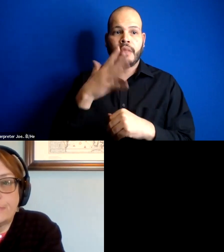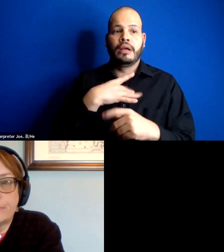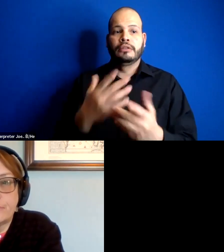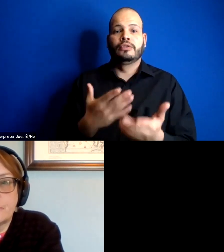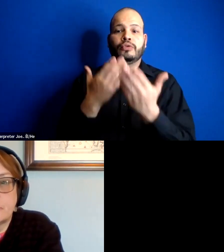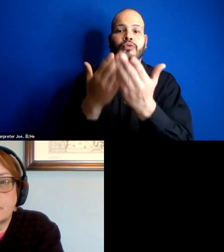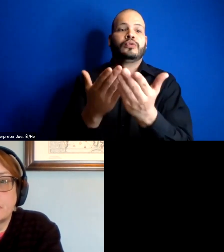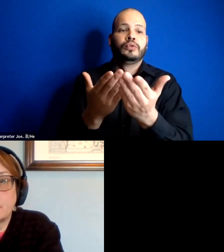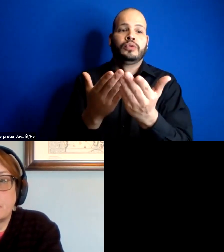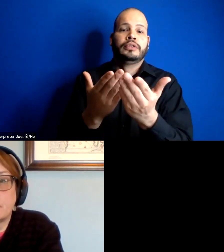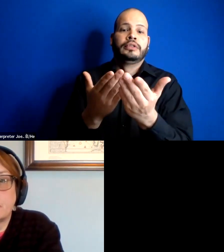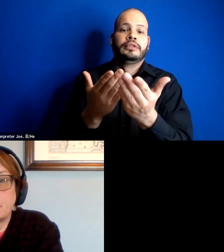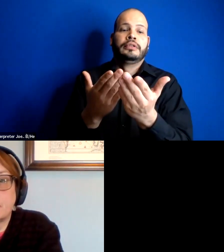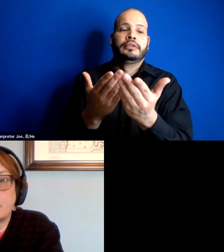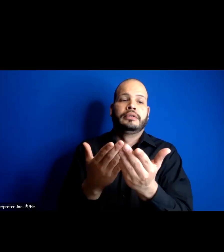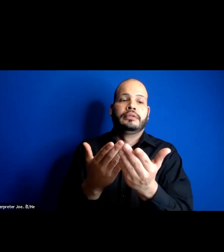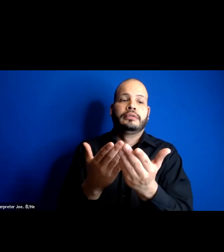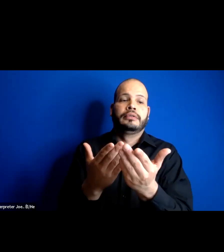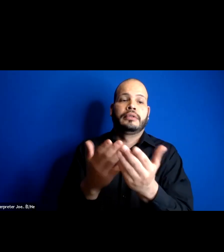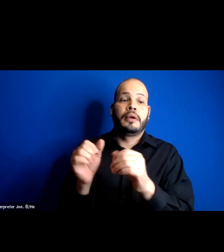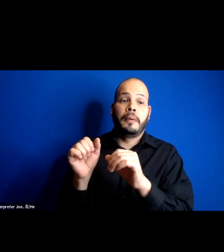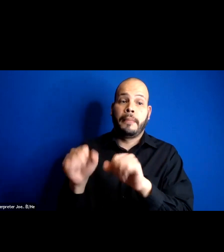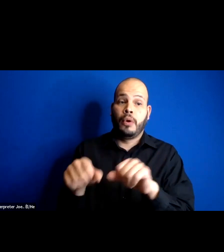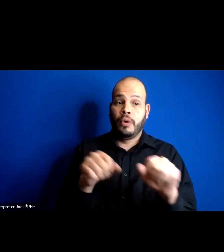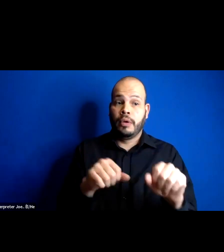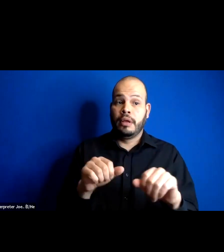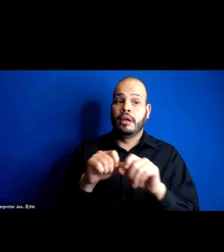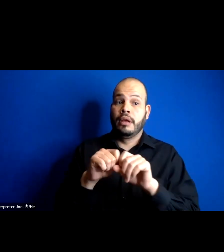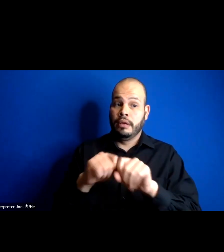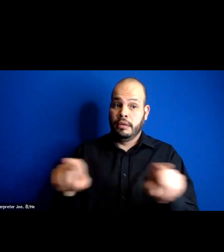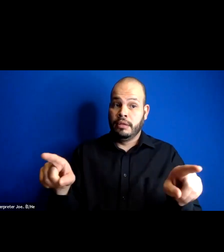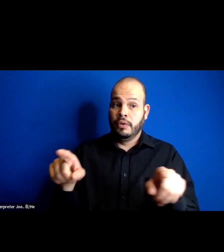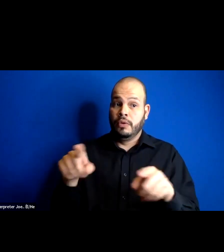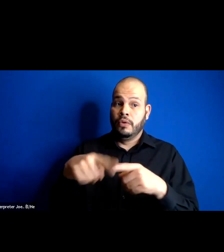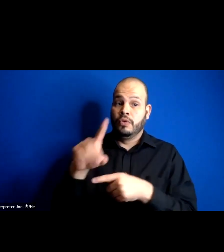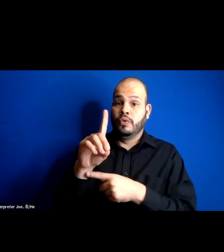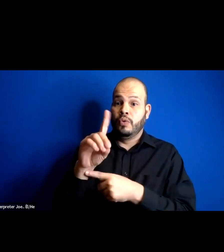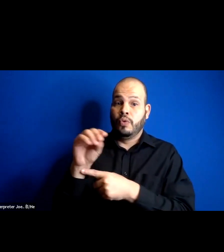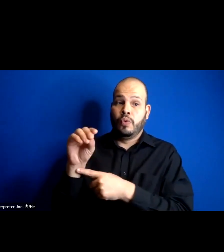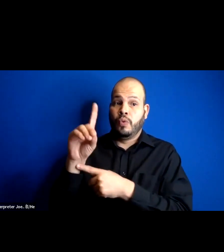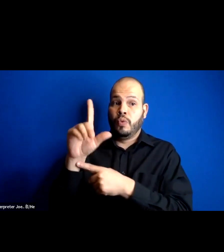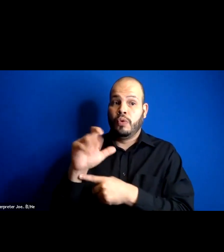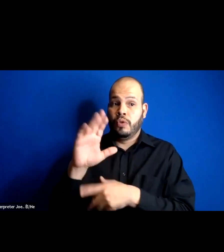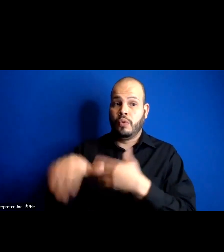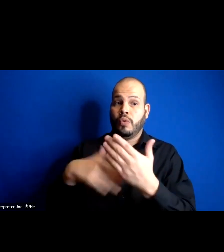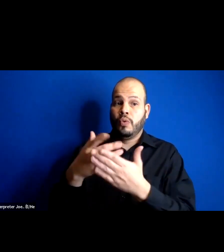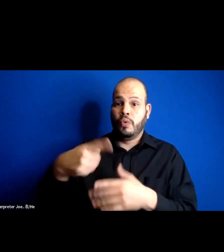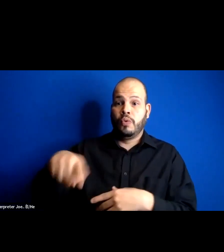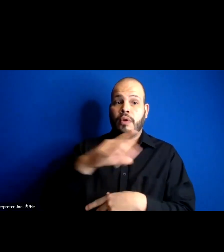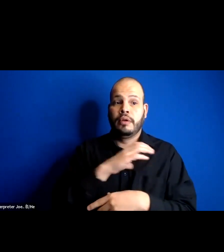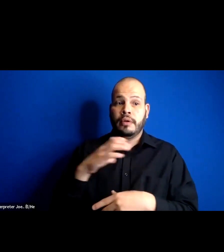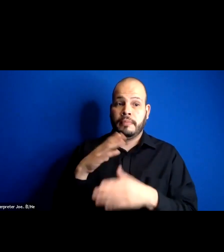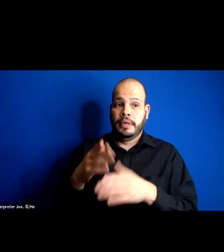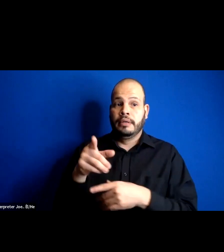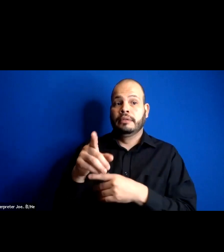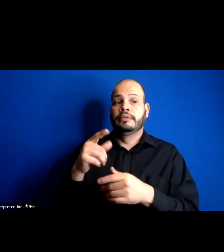Would it be possible to send them out as a doodle to all the commissioners and Kimmy and everybody else so that we